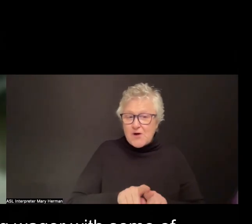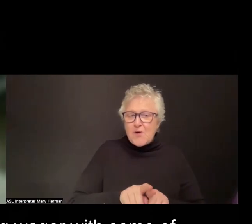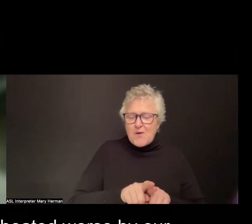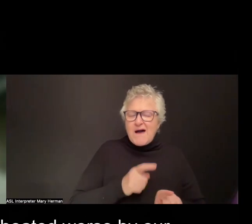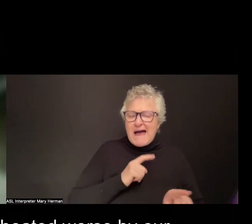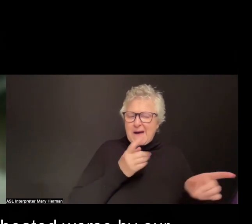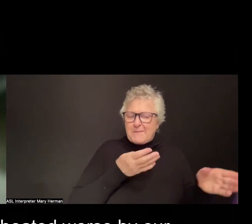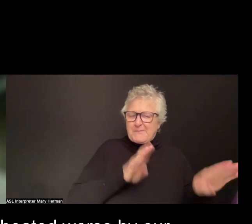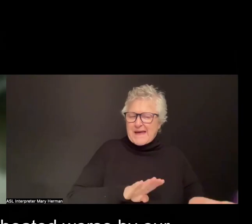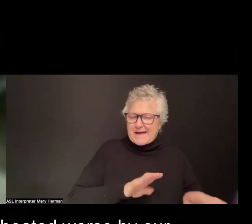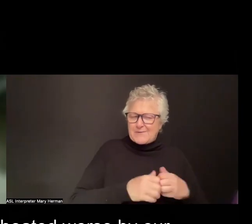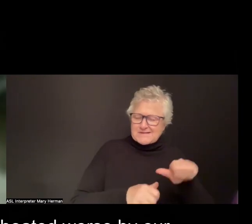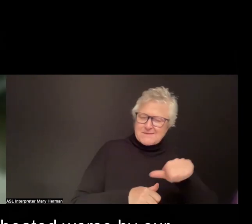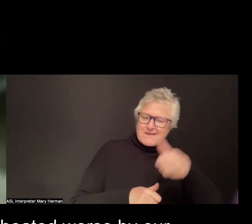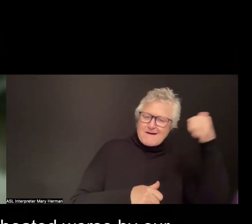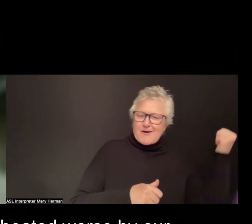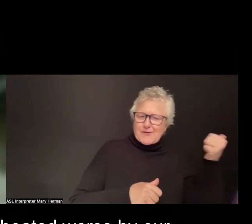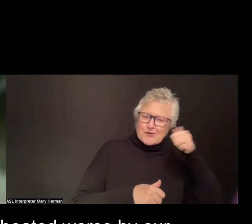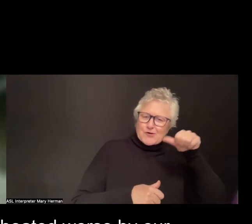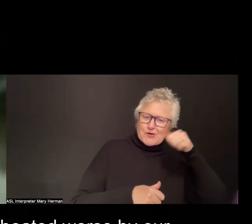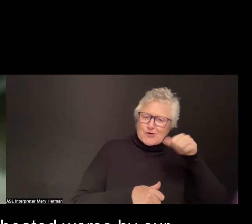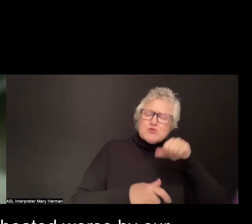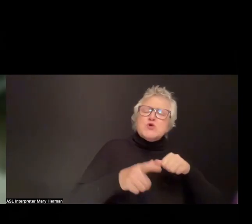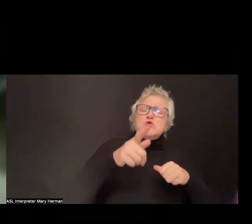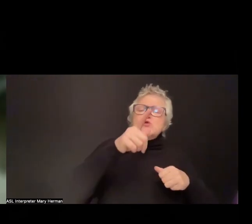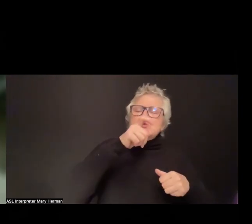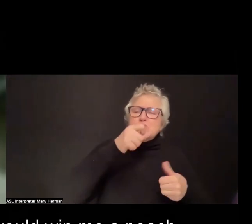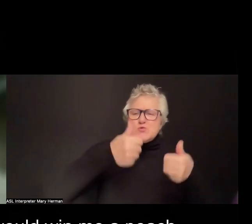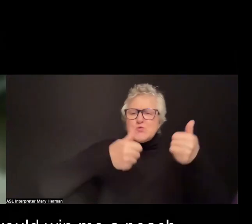about which of our masters could be cheated worse by our customers before next meeting